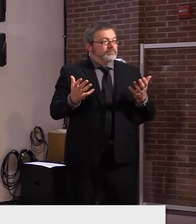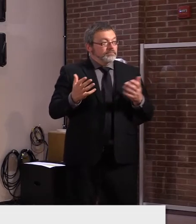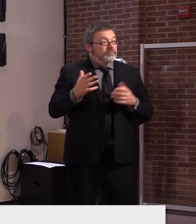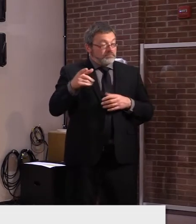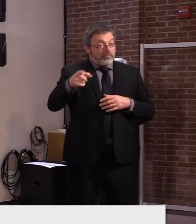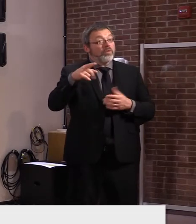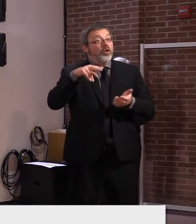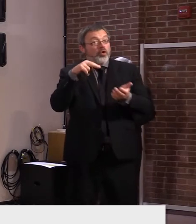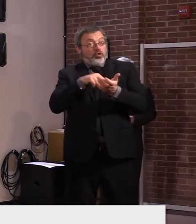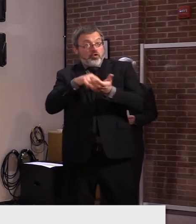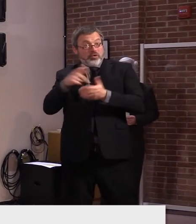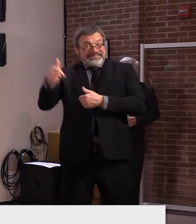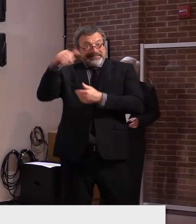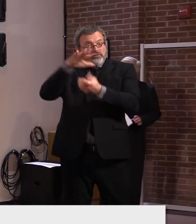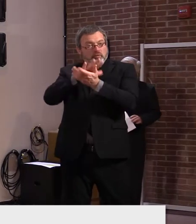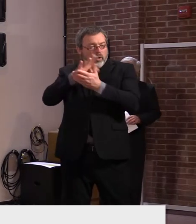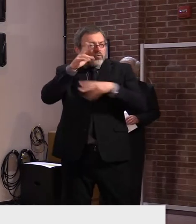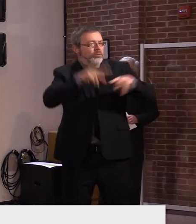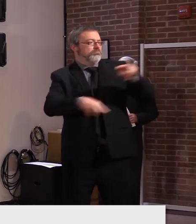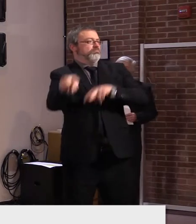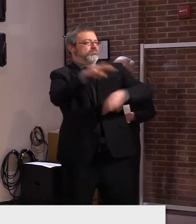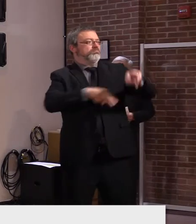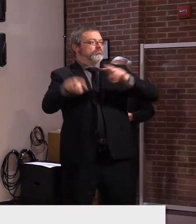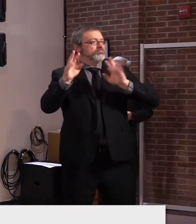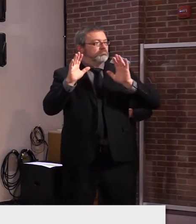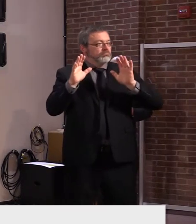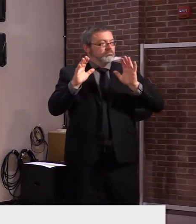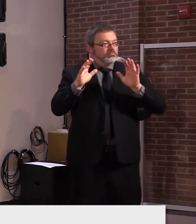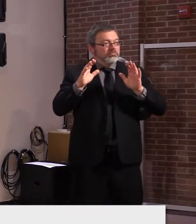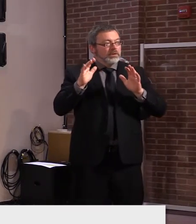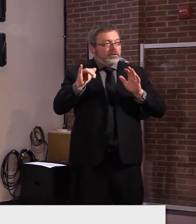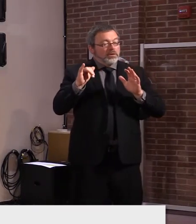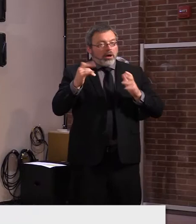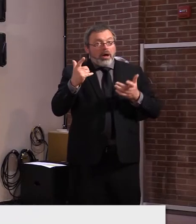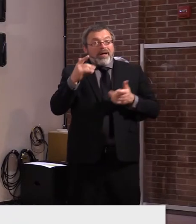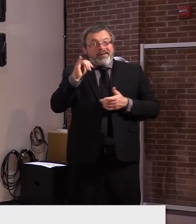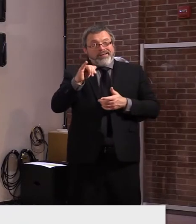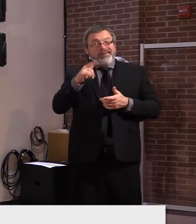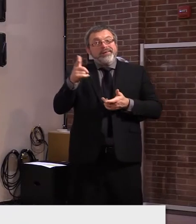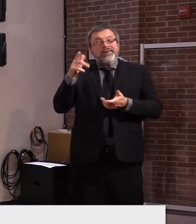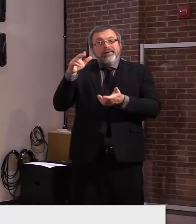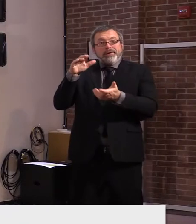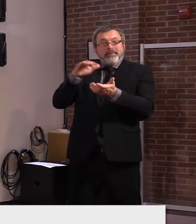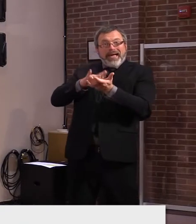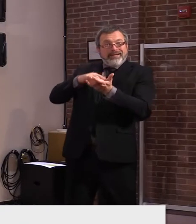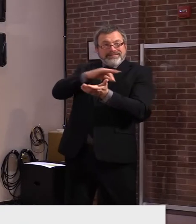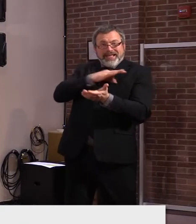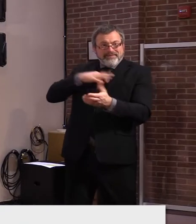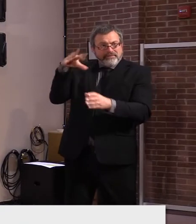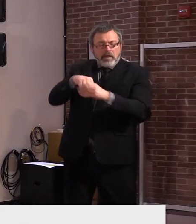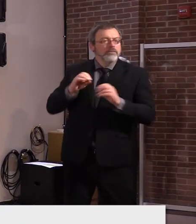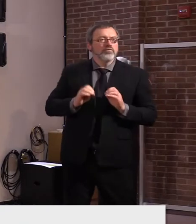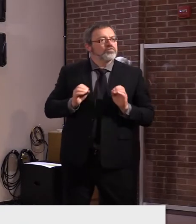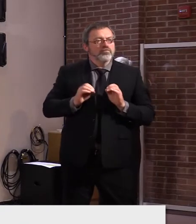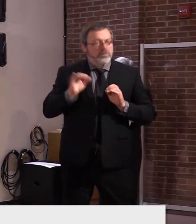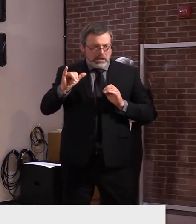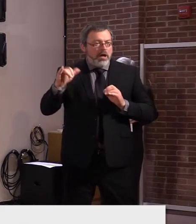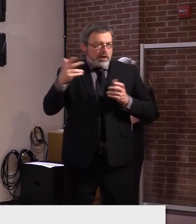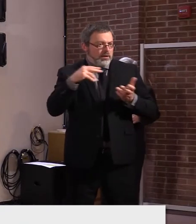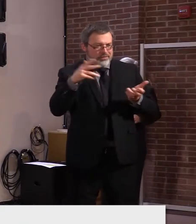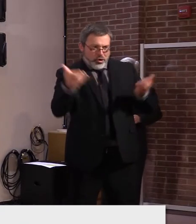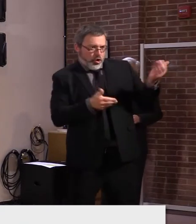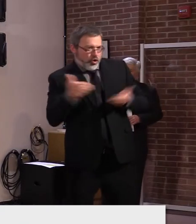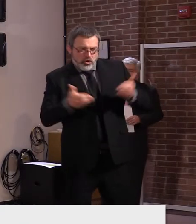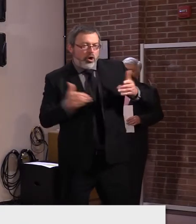things, but there'll be an opportunity for non-medical staff to help in managing many of the logistical issues, particularly those that are associated with